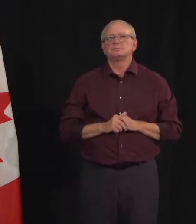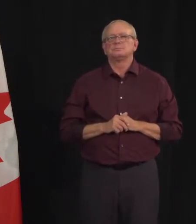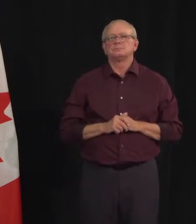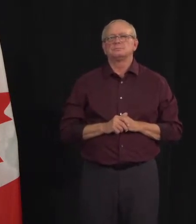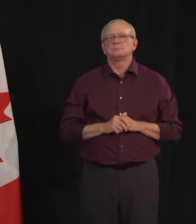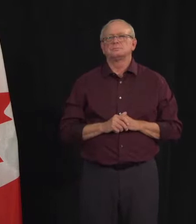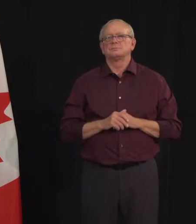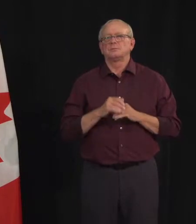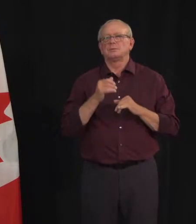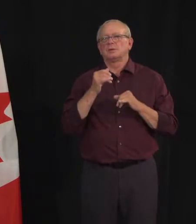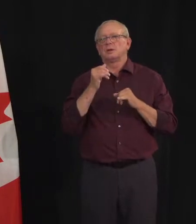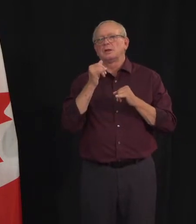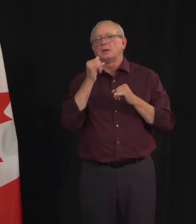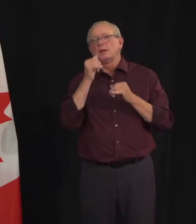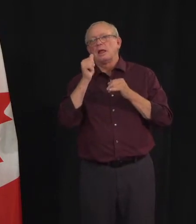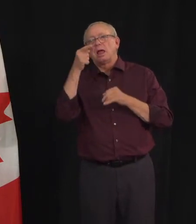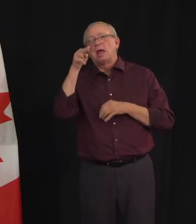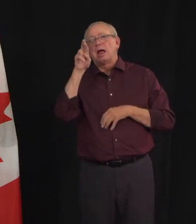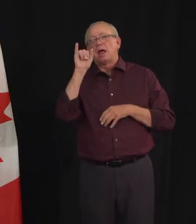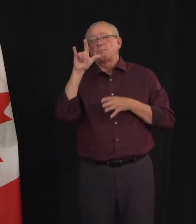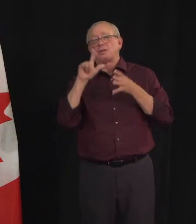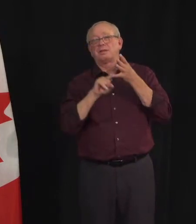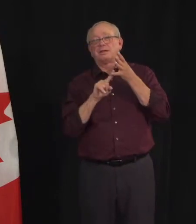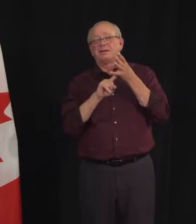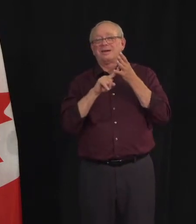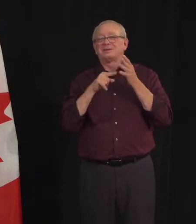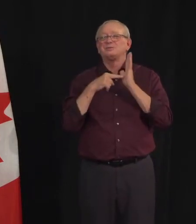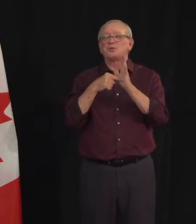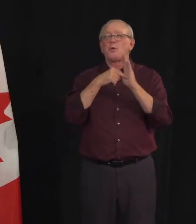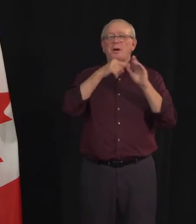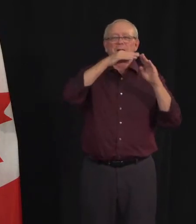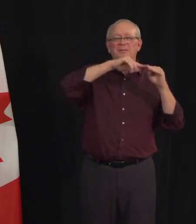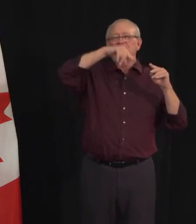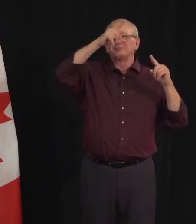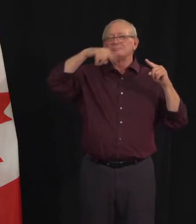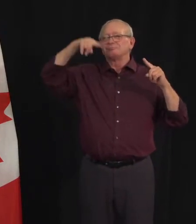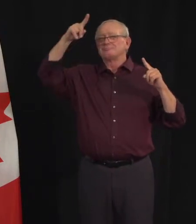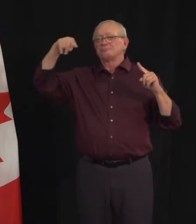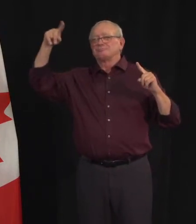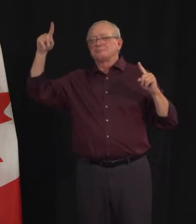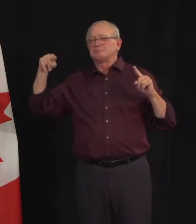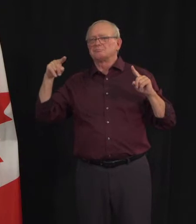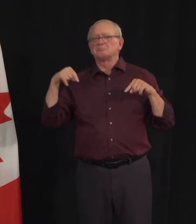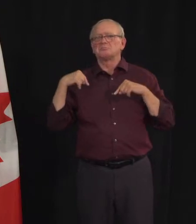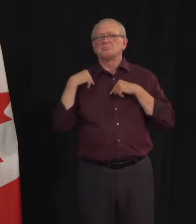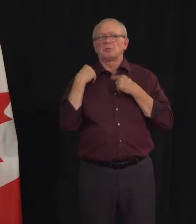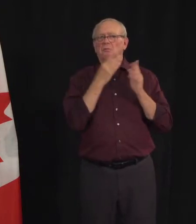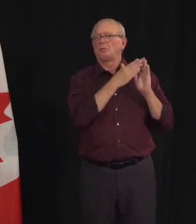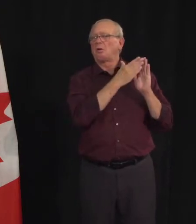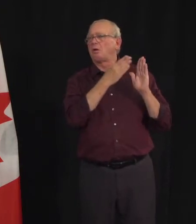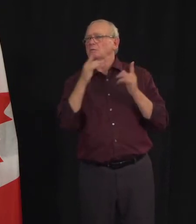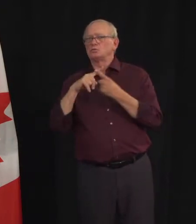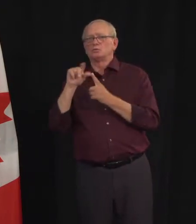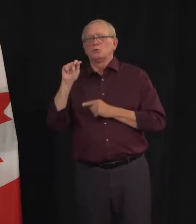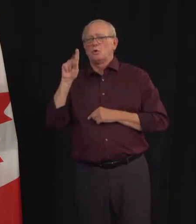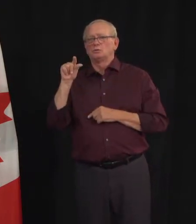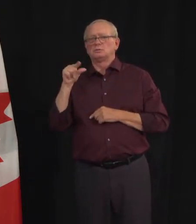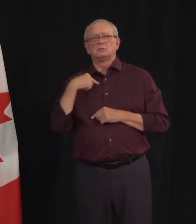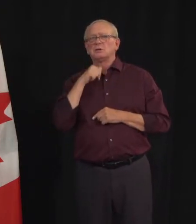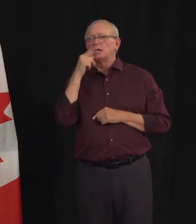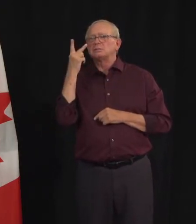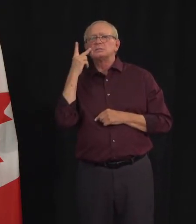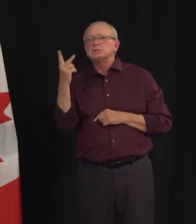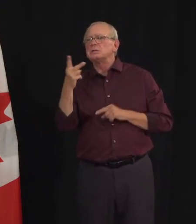so I was wondering what the modeling that you are seeing is telling us about how the start of the school year is expected to impact COVID-19 cases and transmission